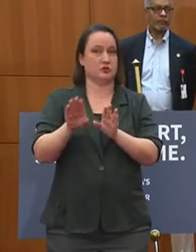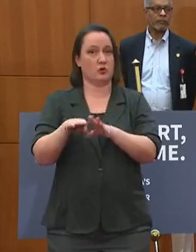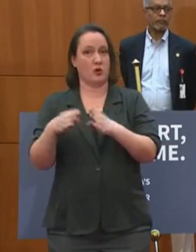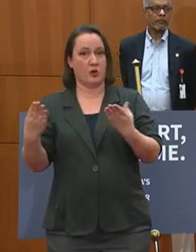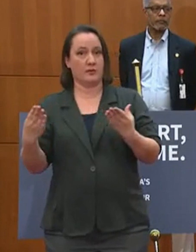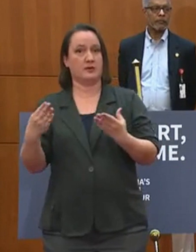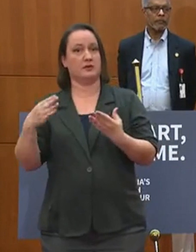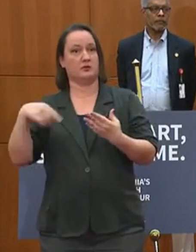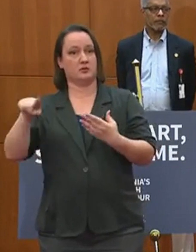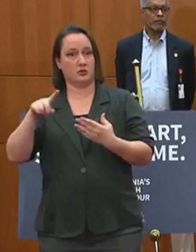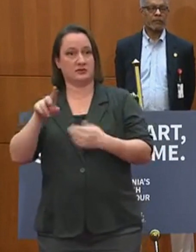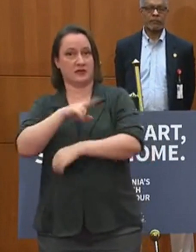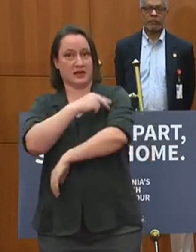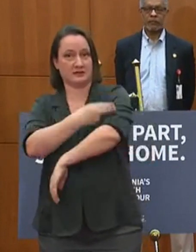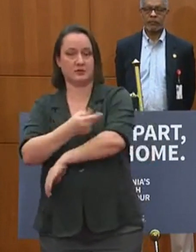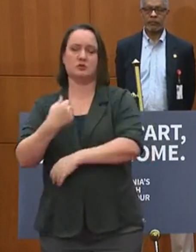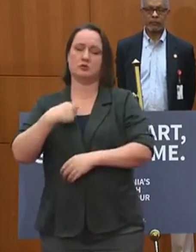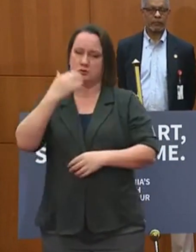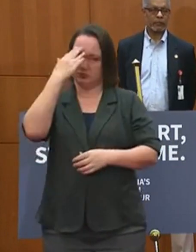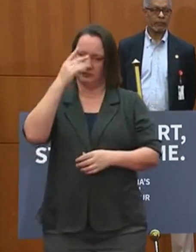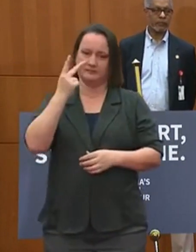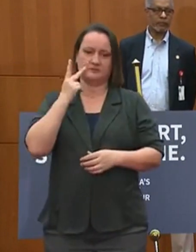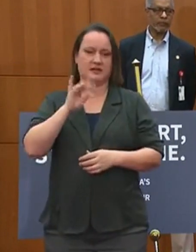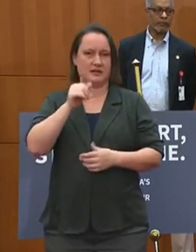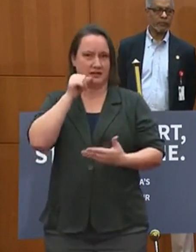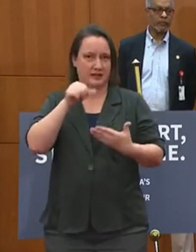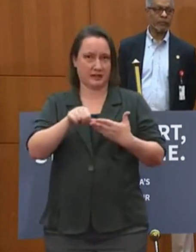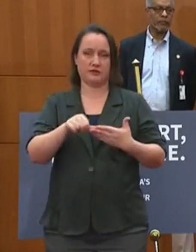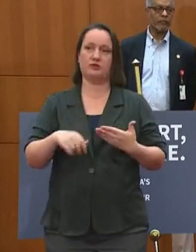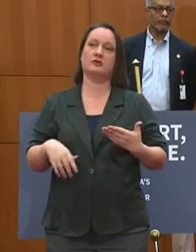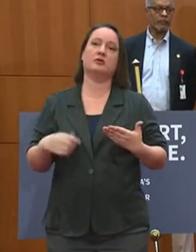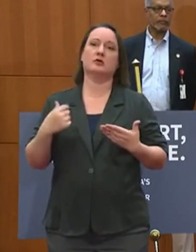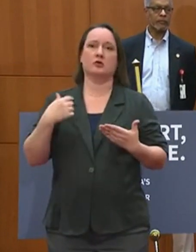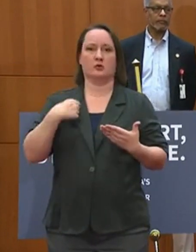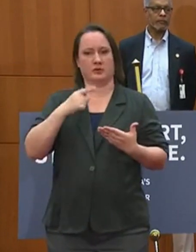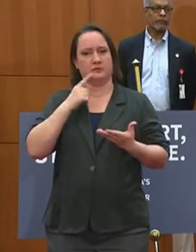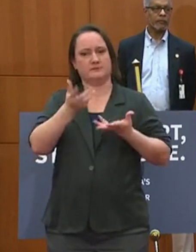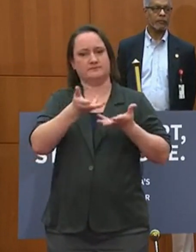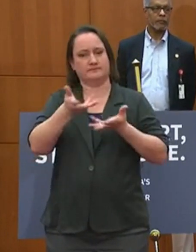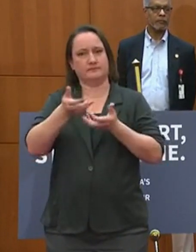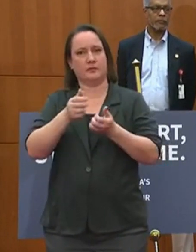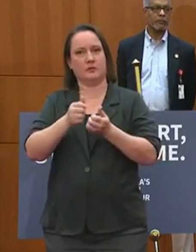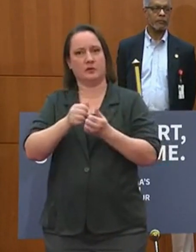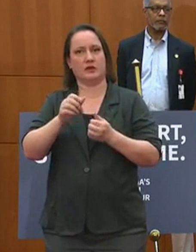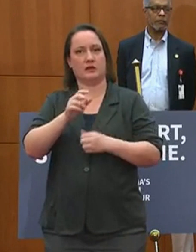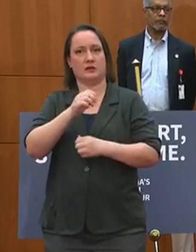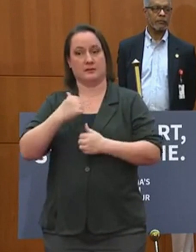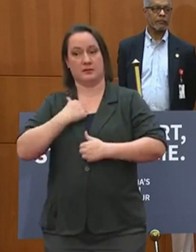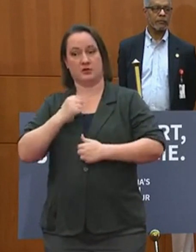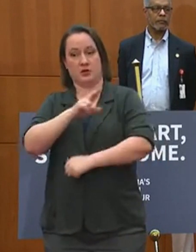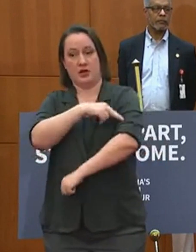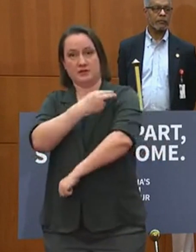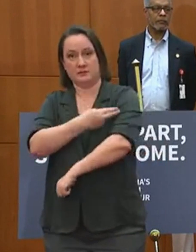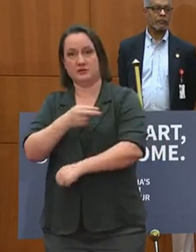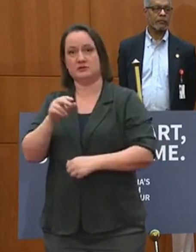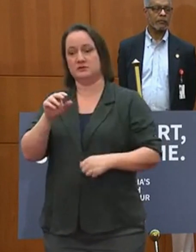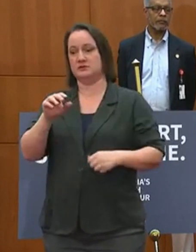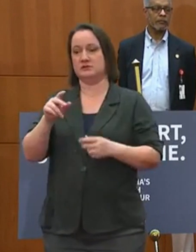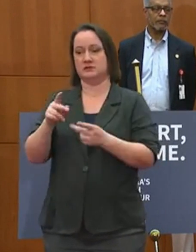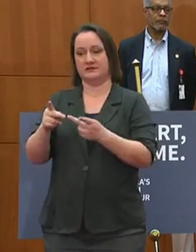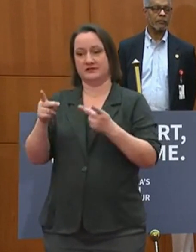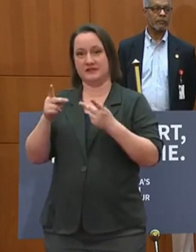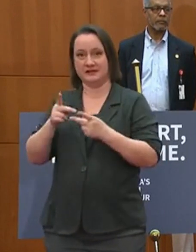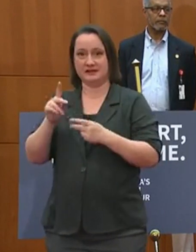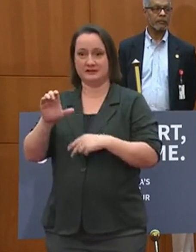request to Secretaries Esper and Wilkie. I would just start by saying we've been in communication with the military hospitals and facilities in the Commonwealth for